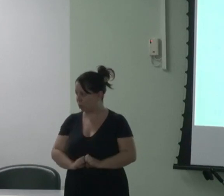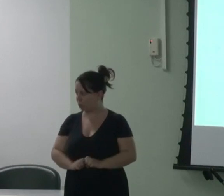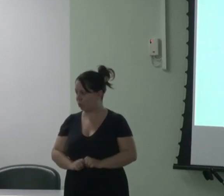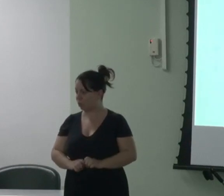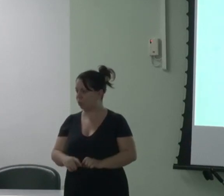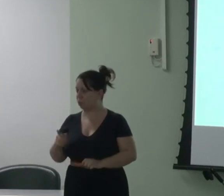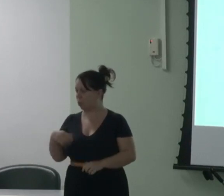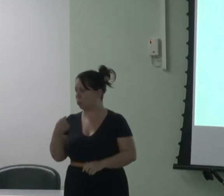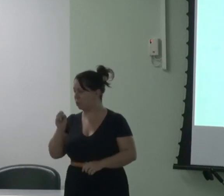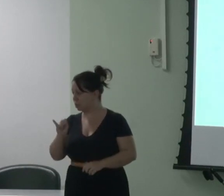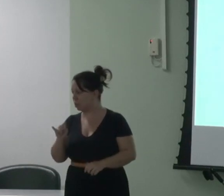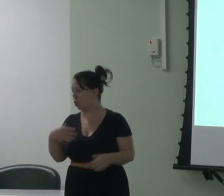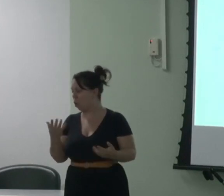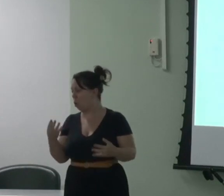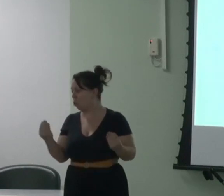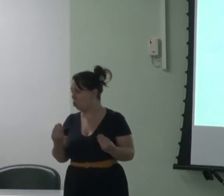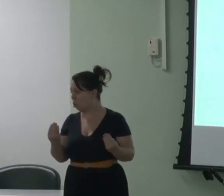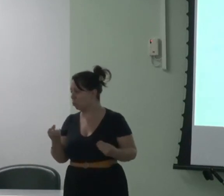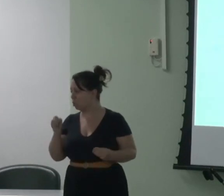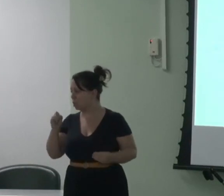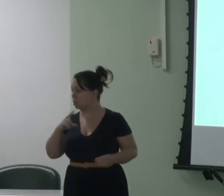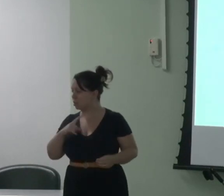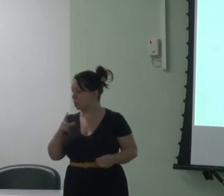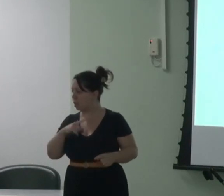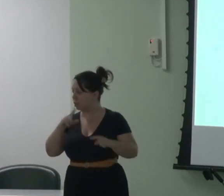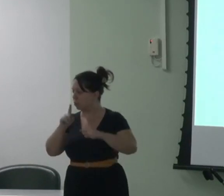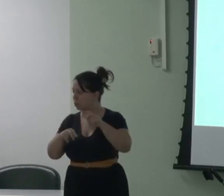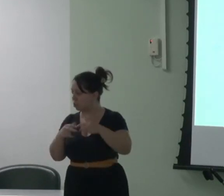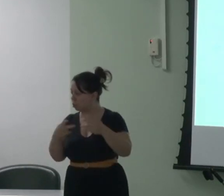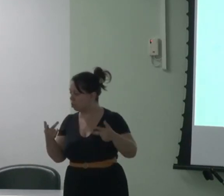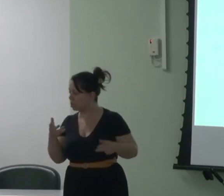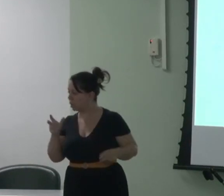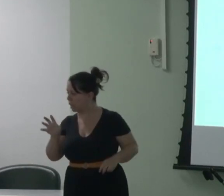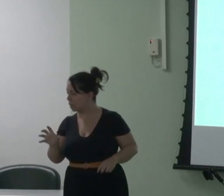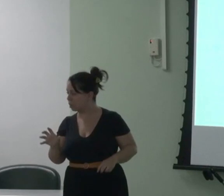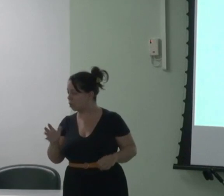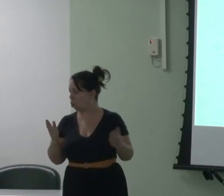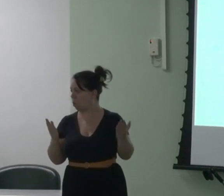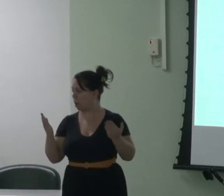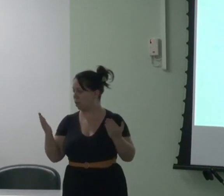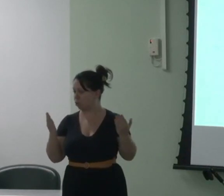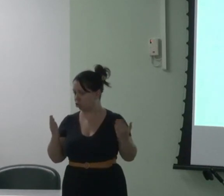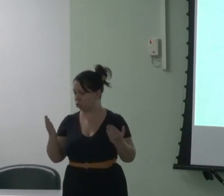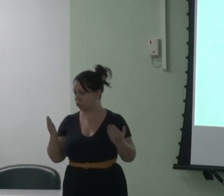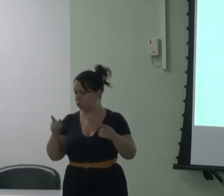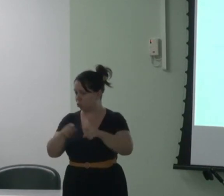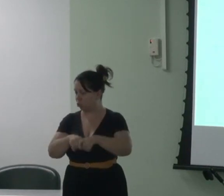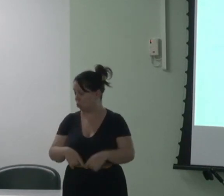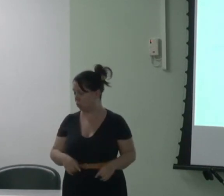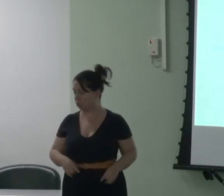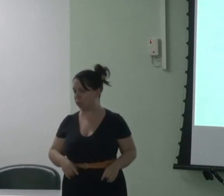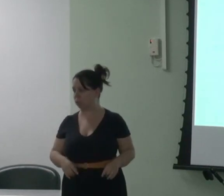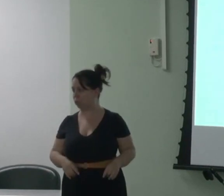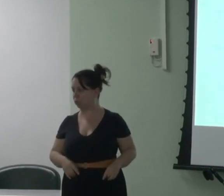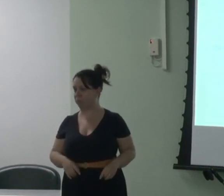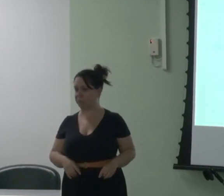If you have resources on that comparatively too.